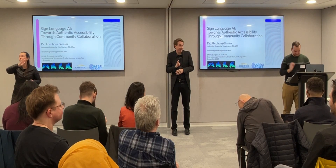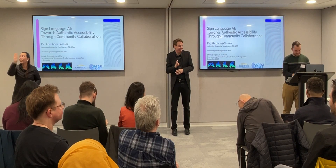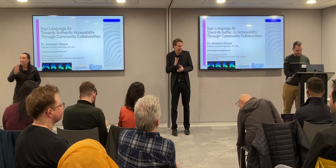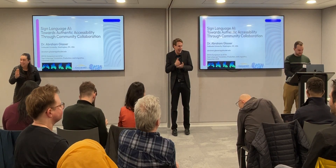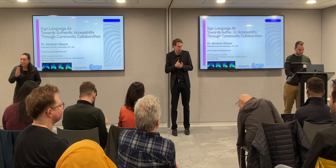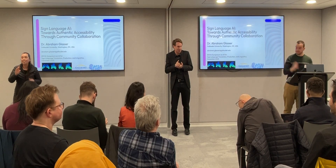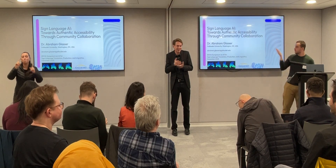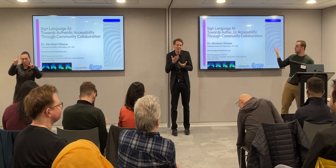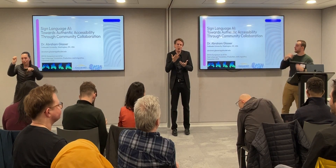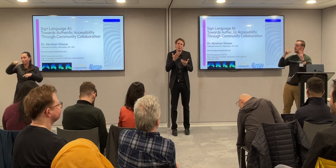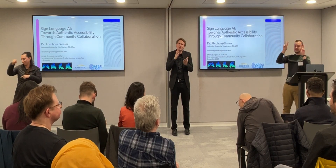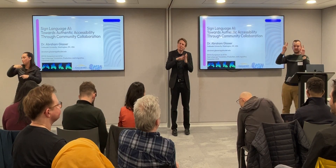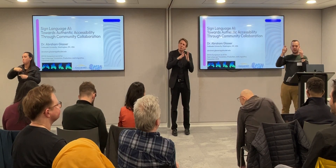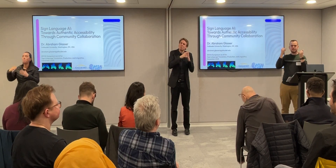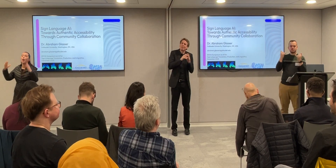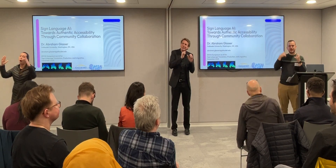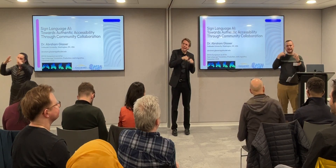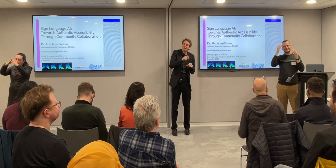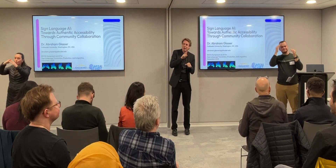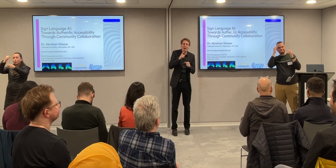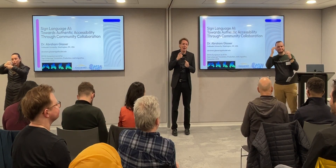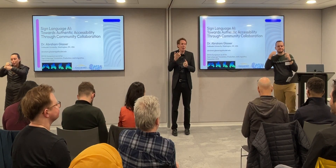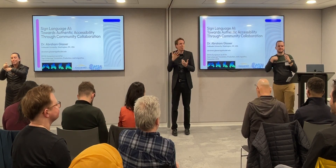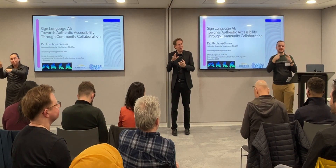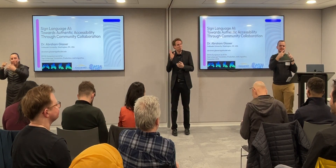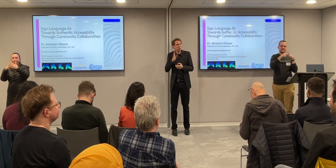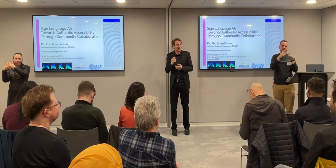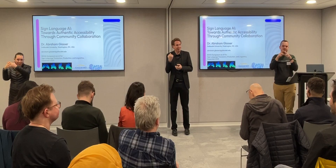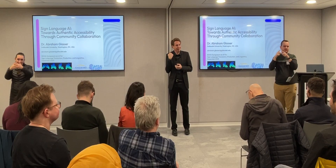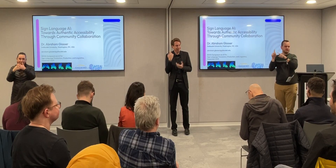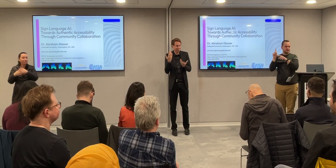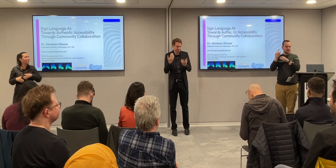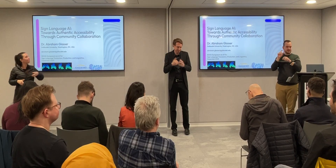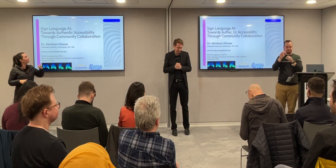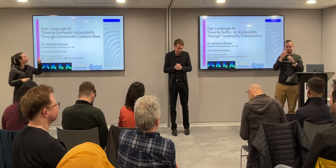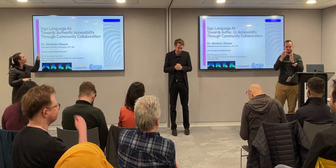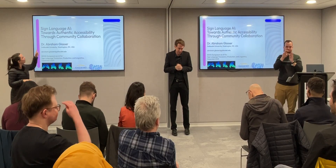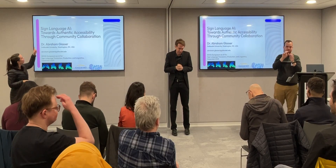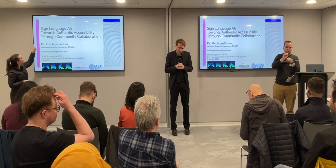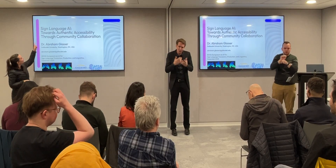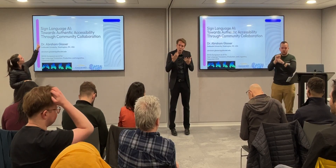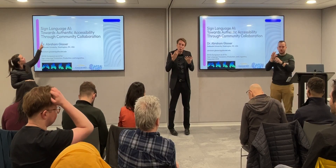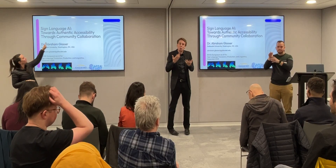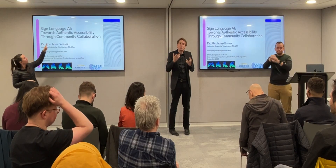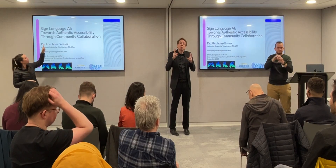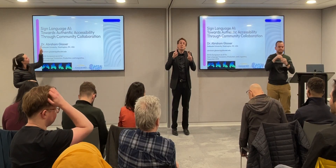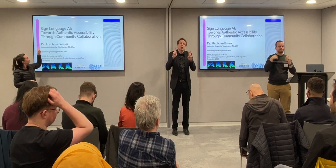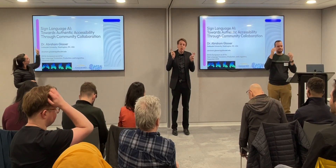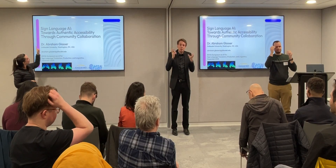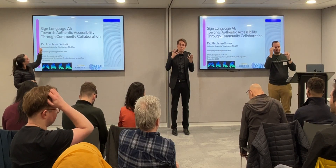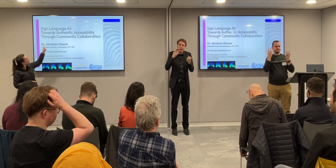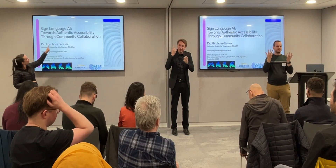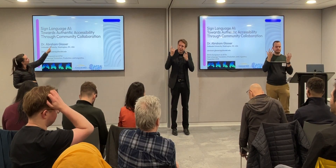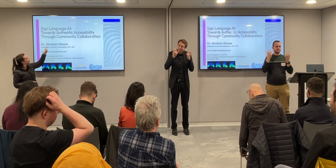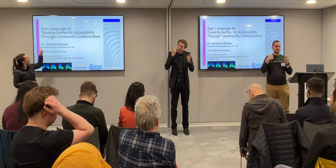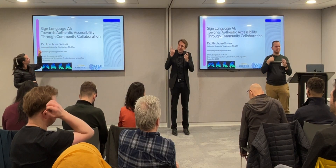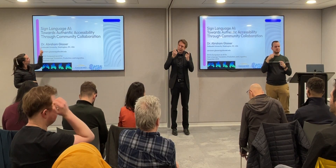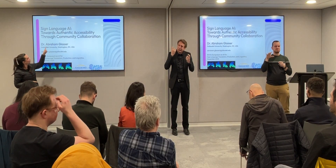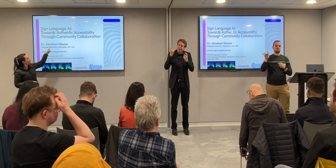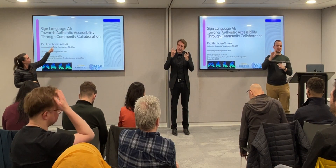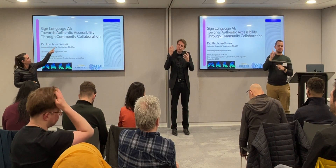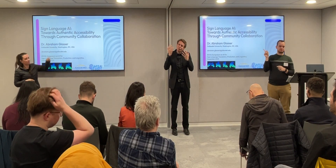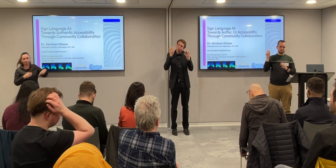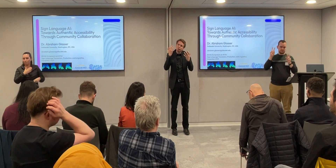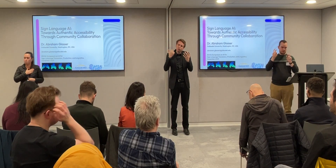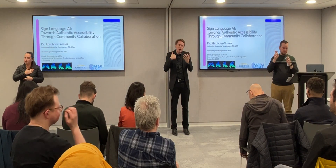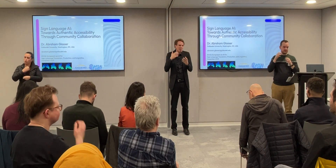I work in America. The title today was something I was thinking about in all the different topics and all the different work that I'm involved